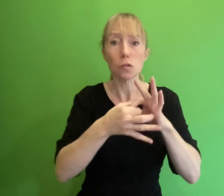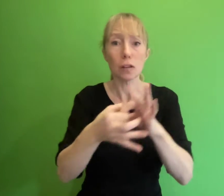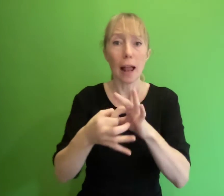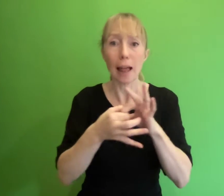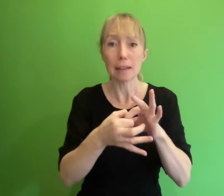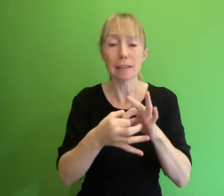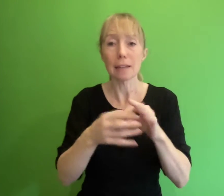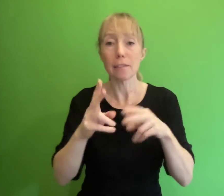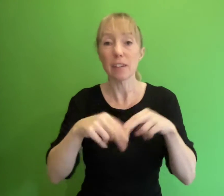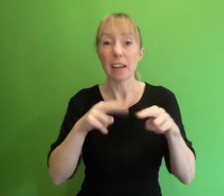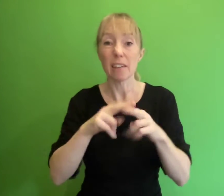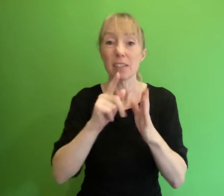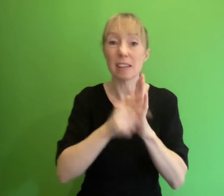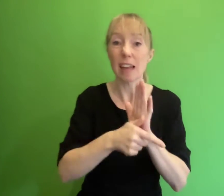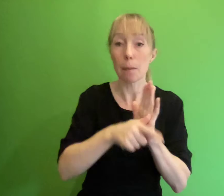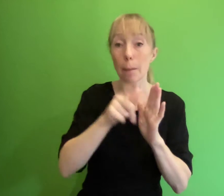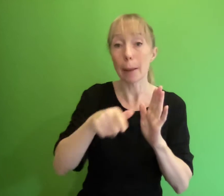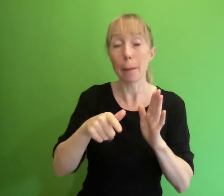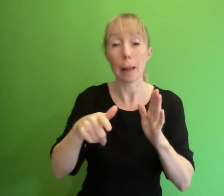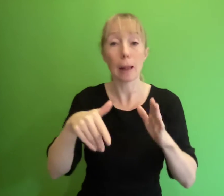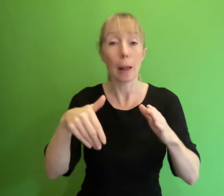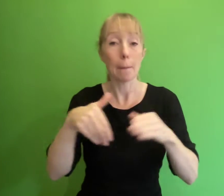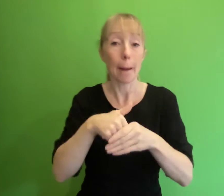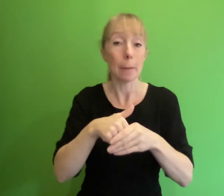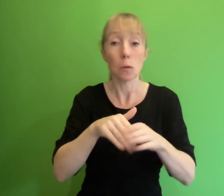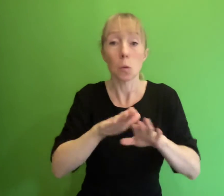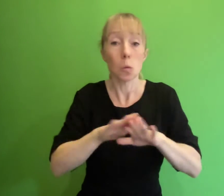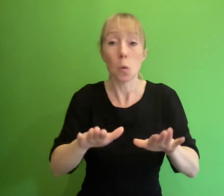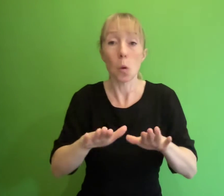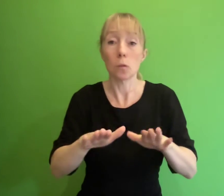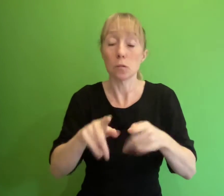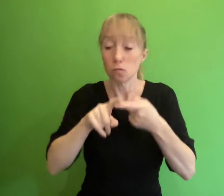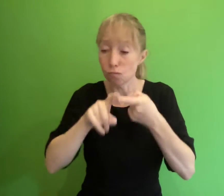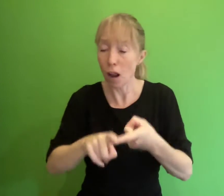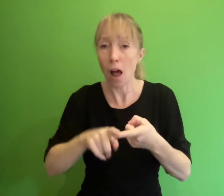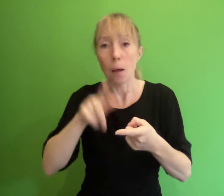people are members, because you are reliant on people working as volunteers